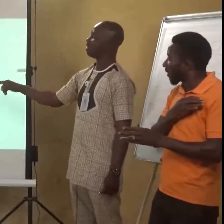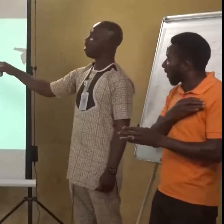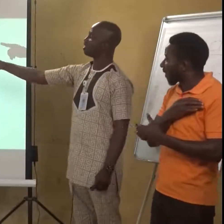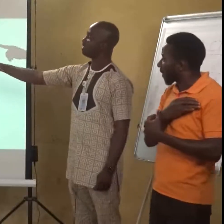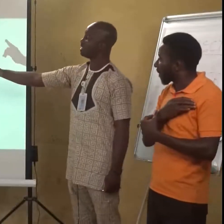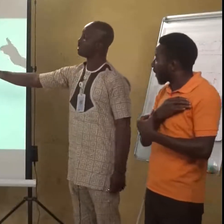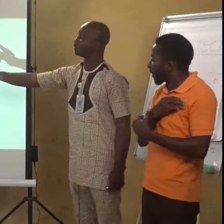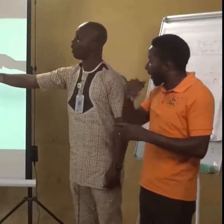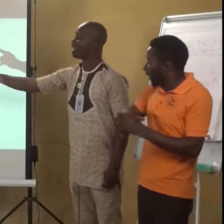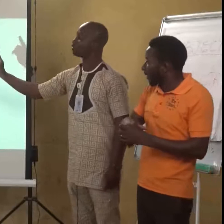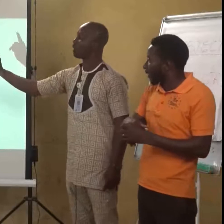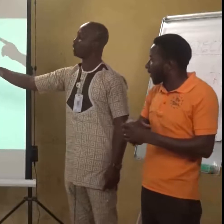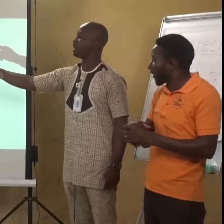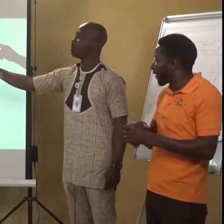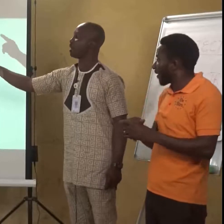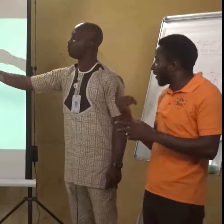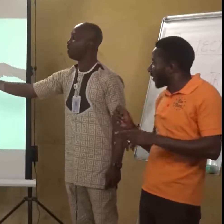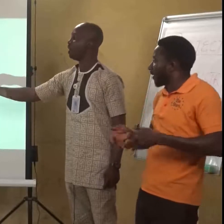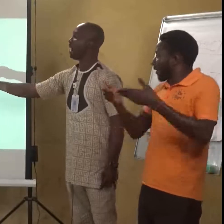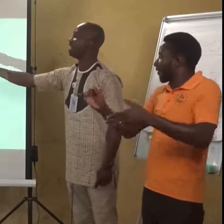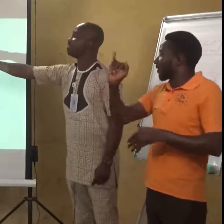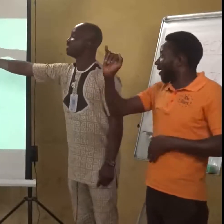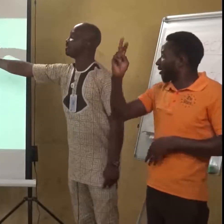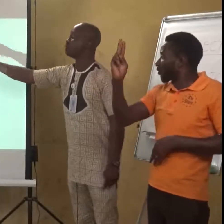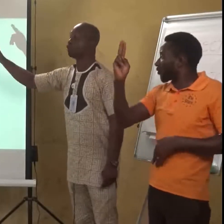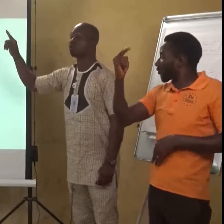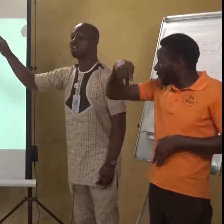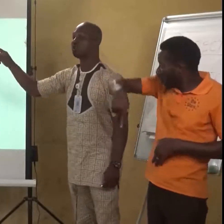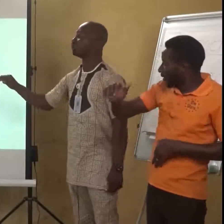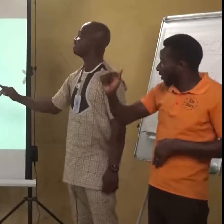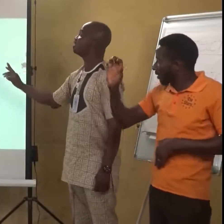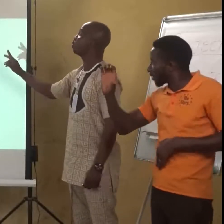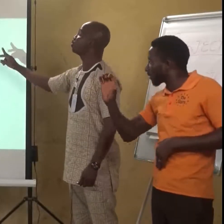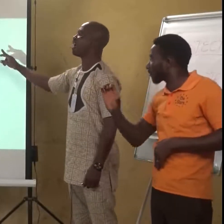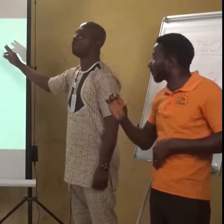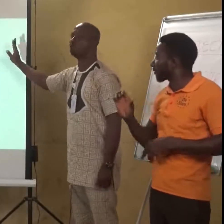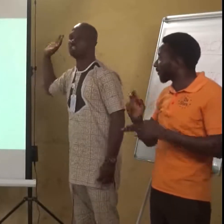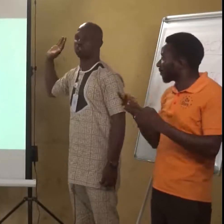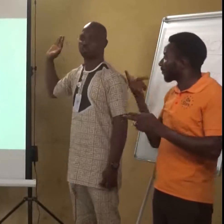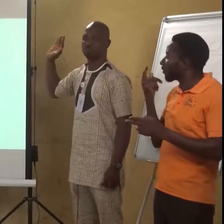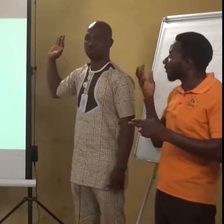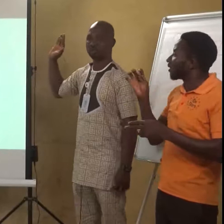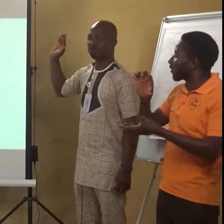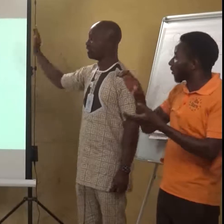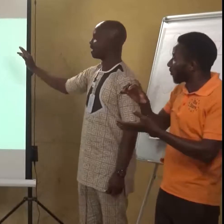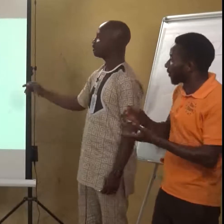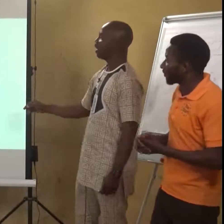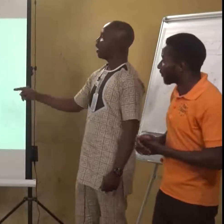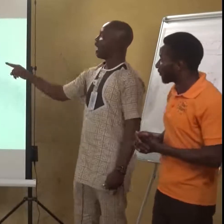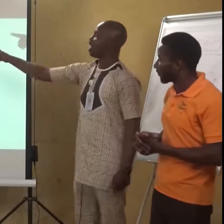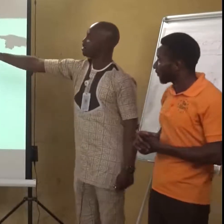manganese, oxygen is 4, that's why we're multiplying by 4, and everything is equal to 0 because it's a neutral molecule. So